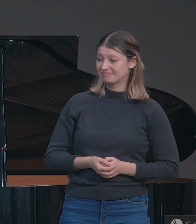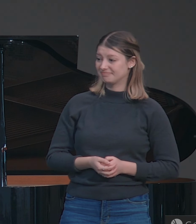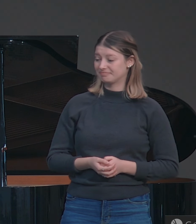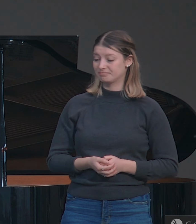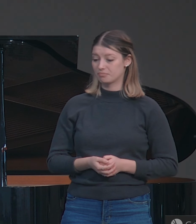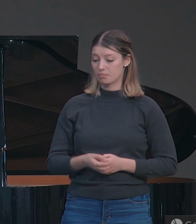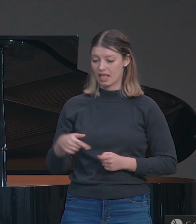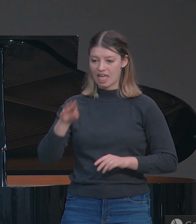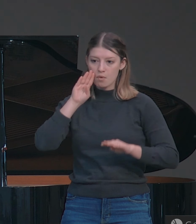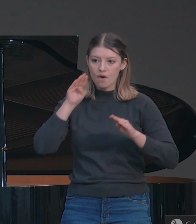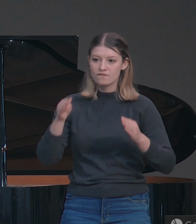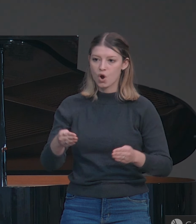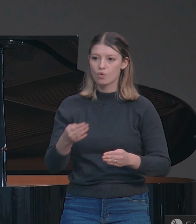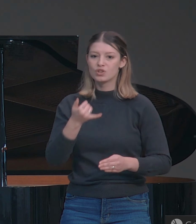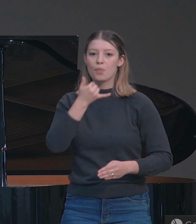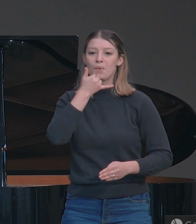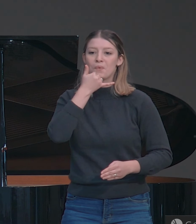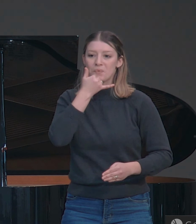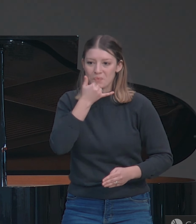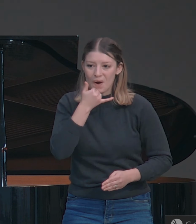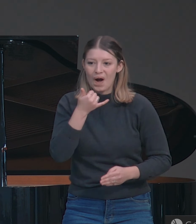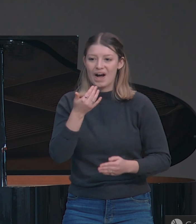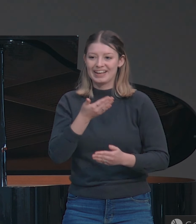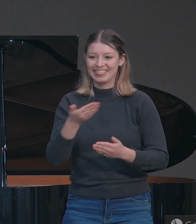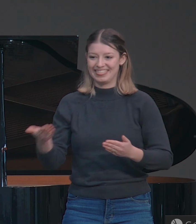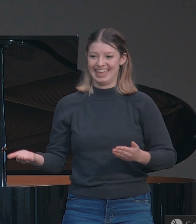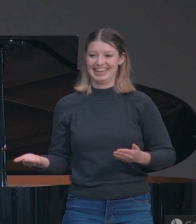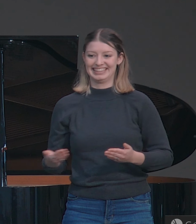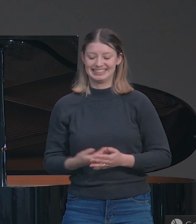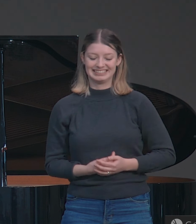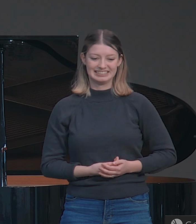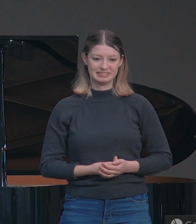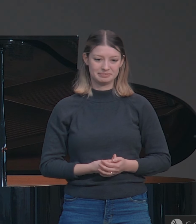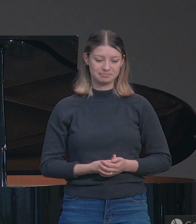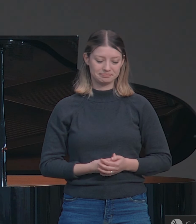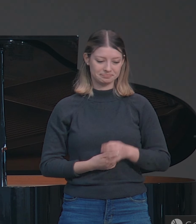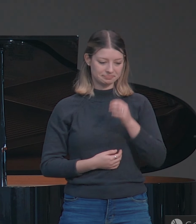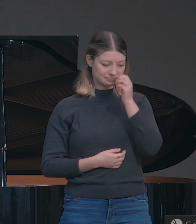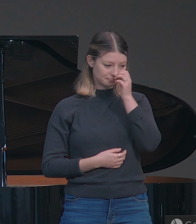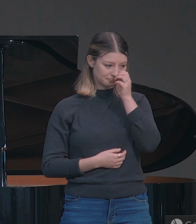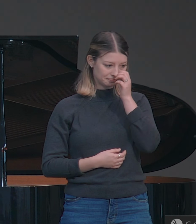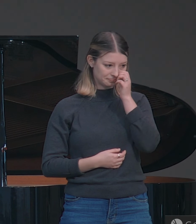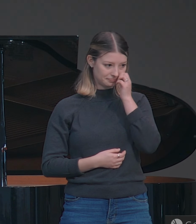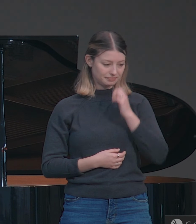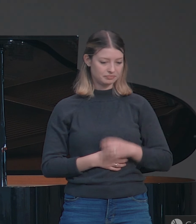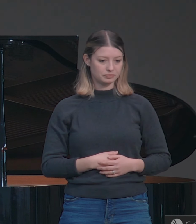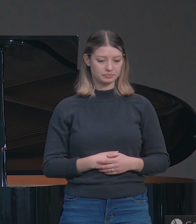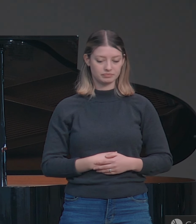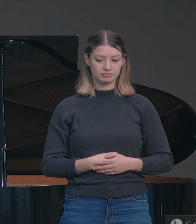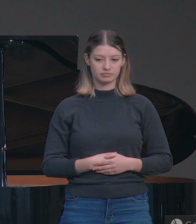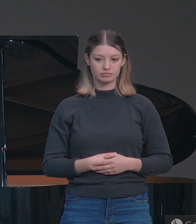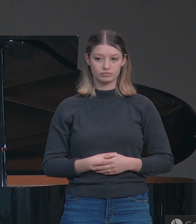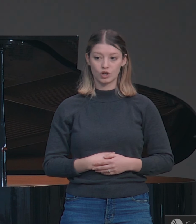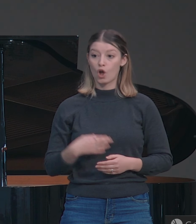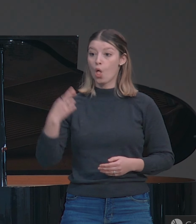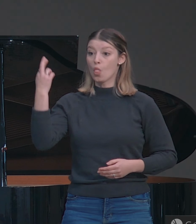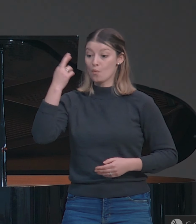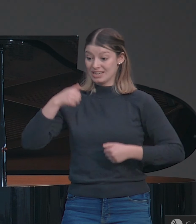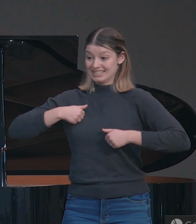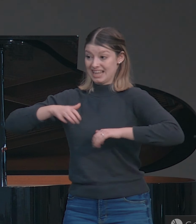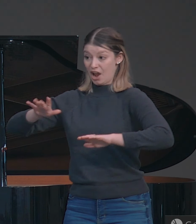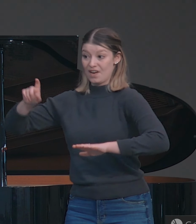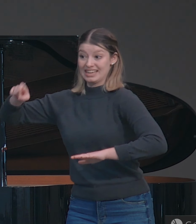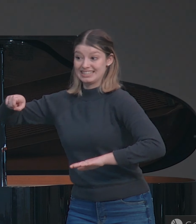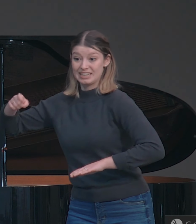Is they were focused on the wrong side of the equation. The reason that sacrifice was even